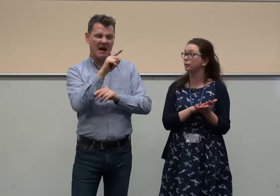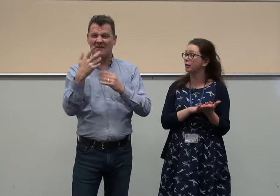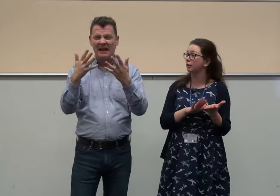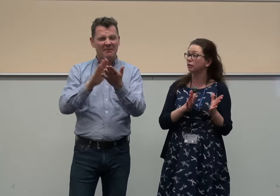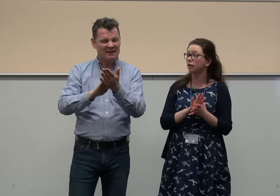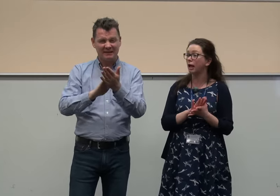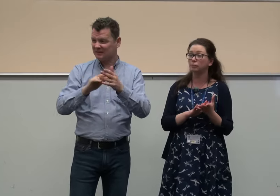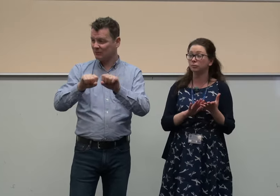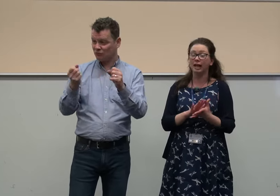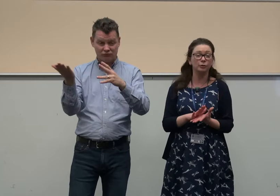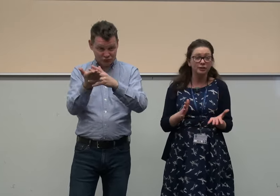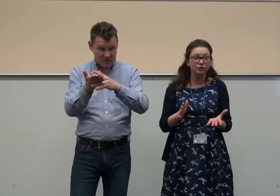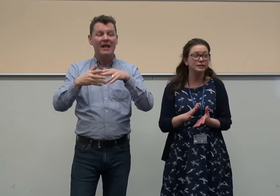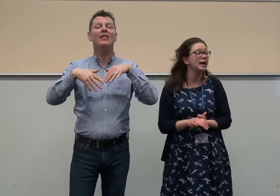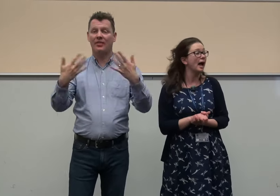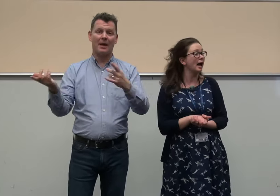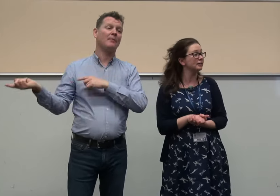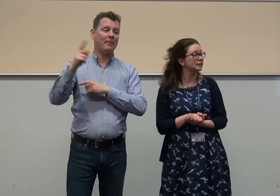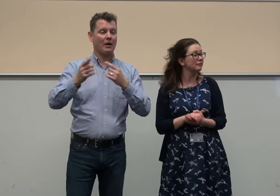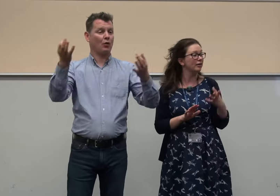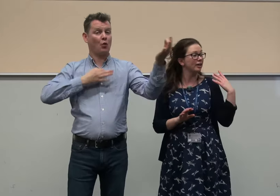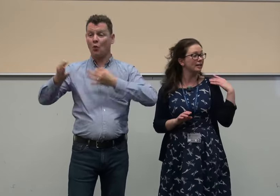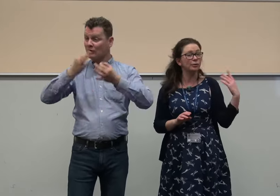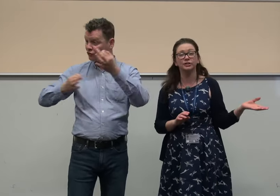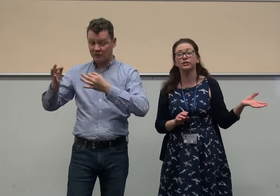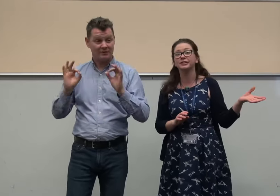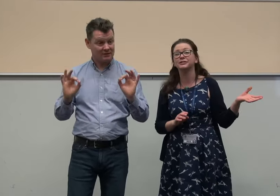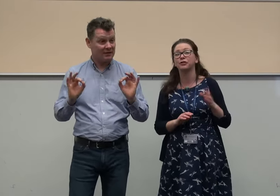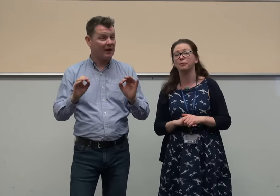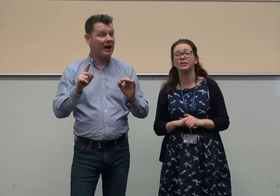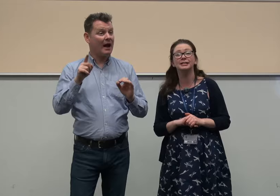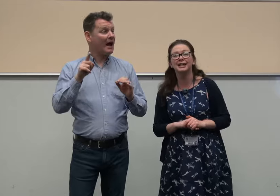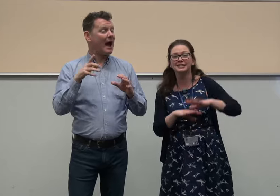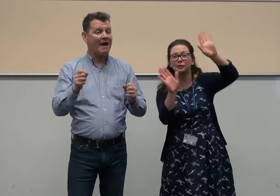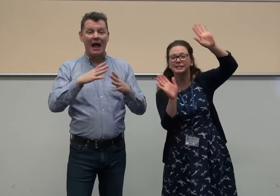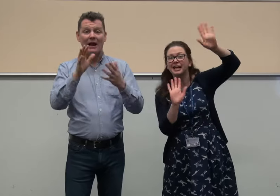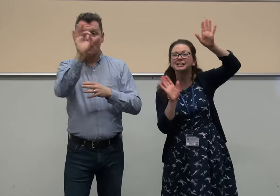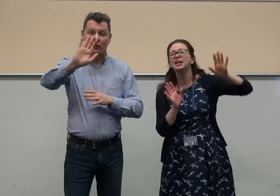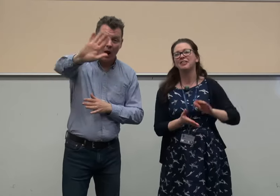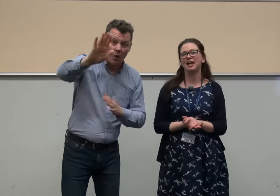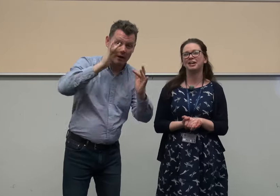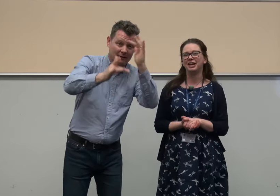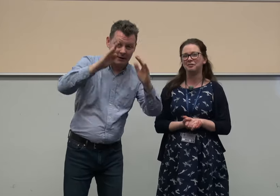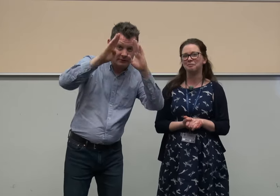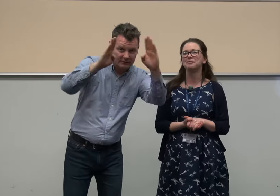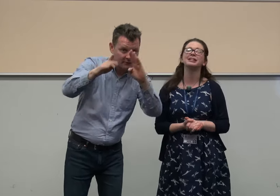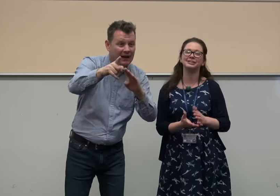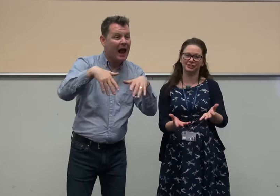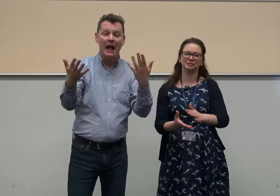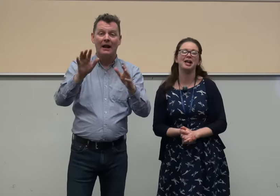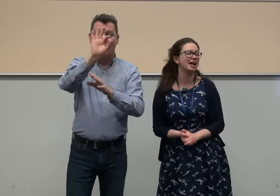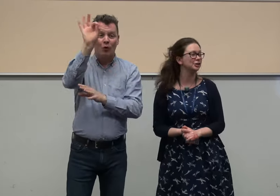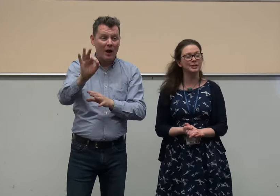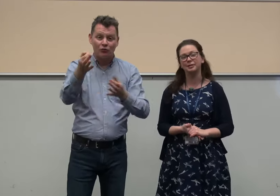then we will get questions. And if there are any questions from the internet, hello internet, then please